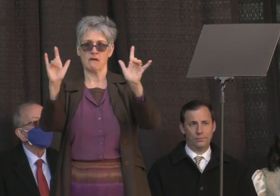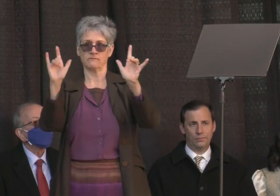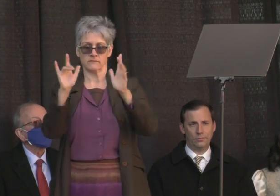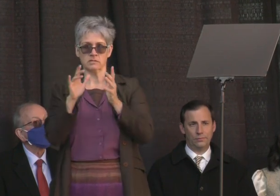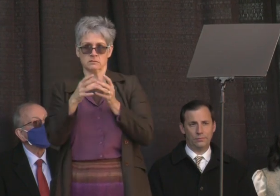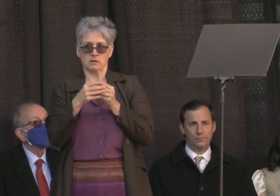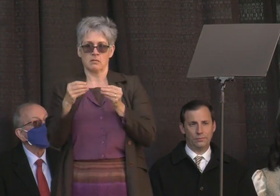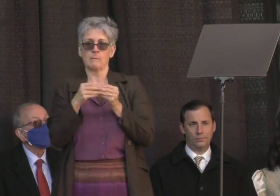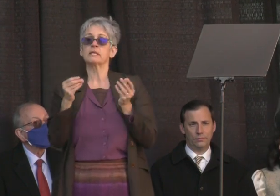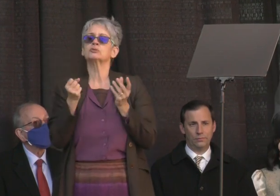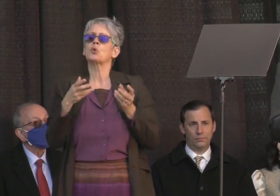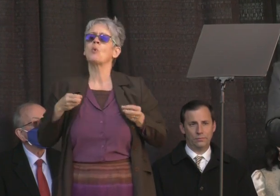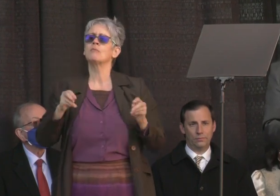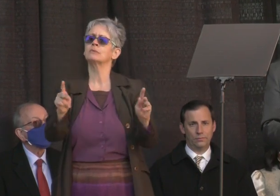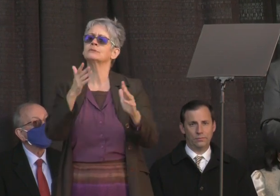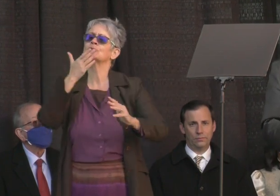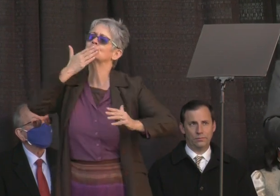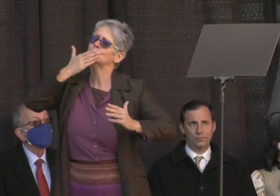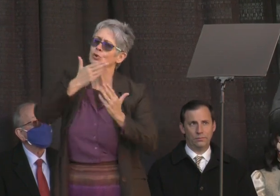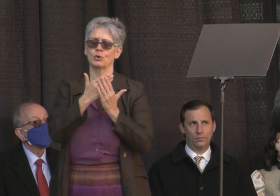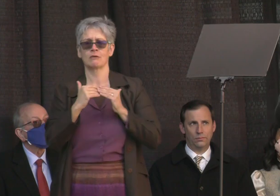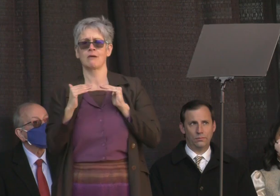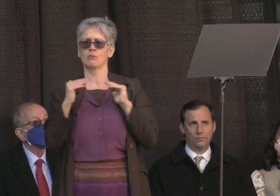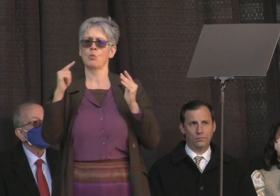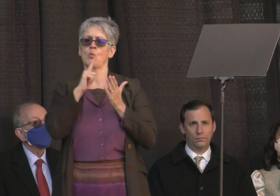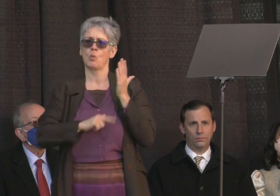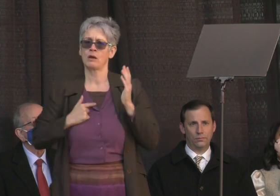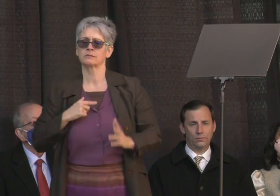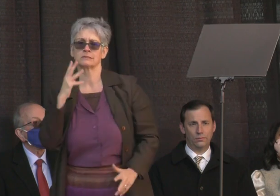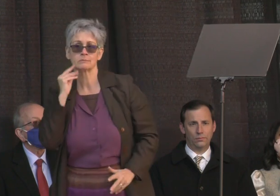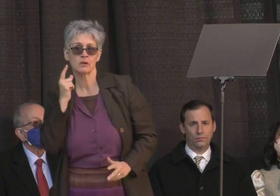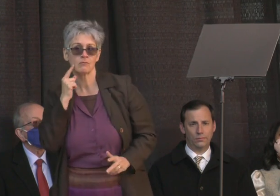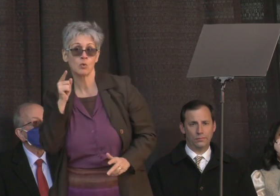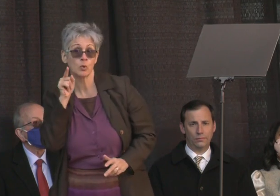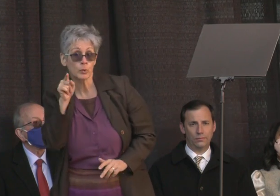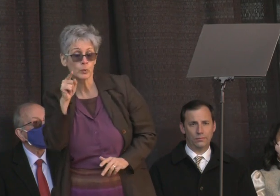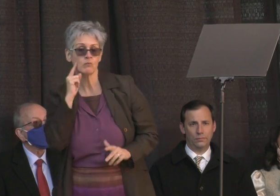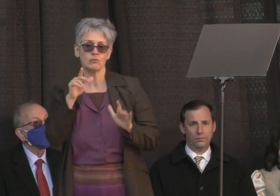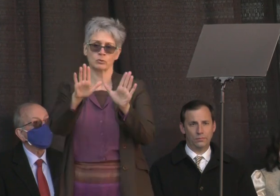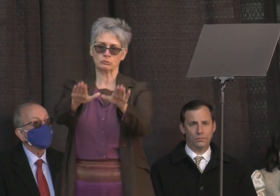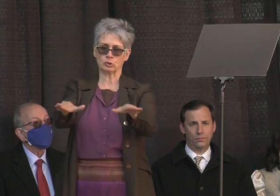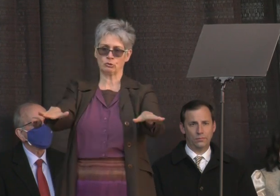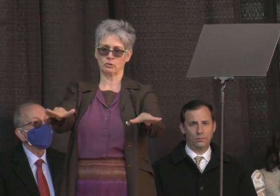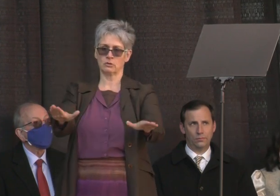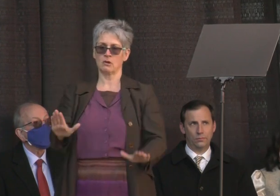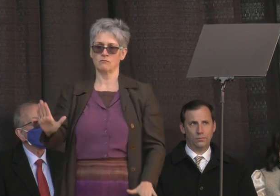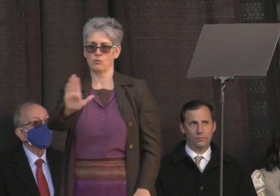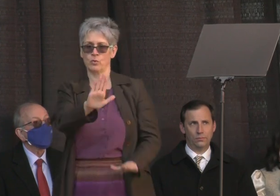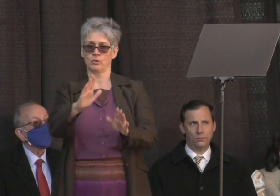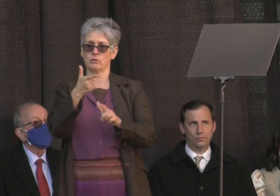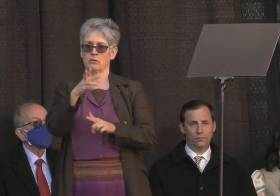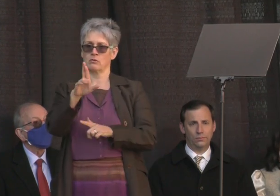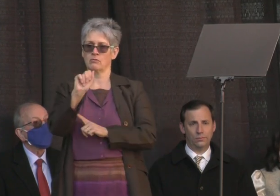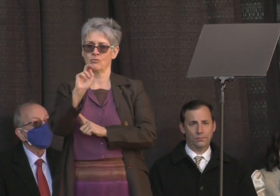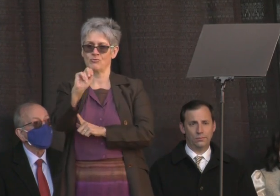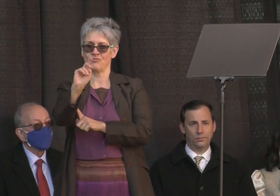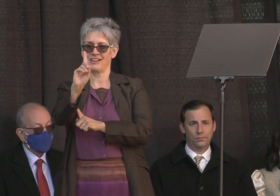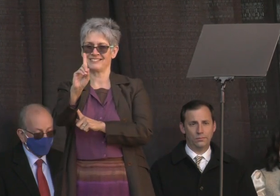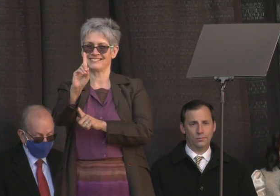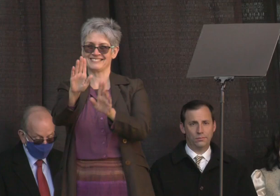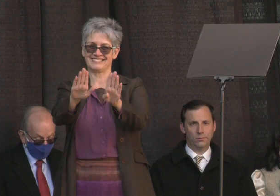you, for your children, and for your grandchildren as they were when I came home after